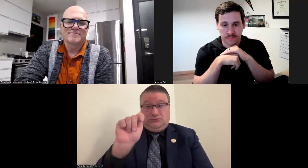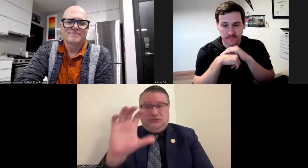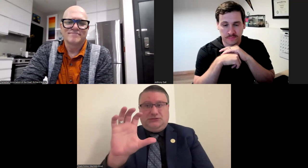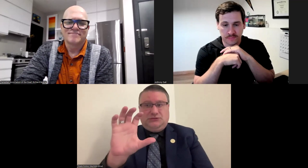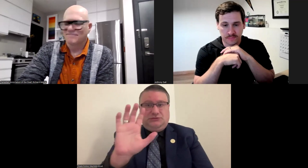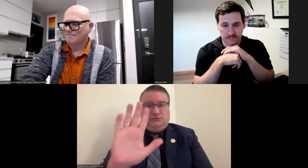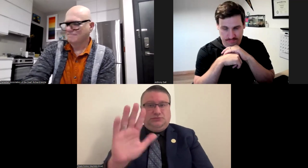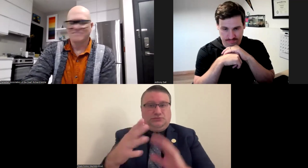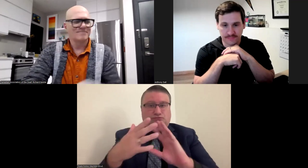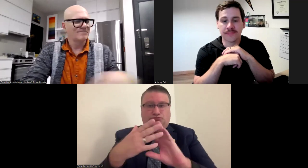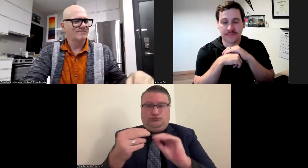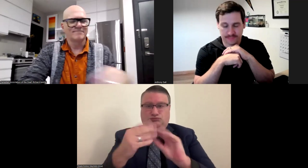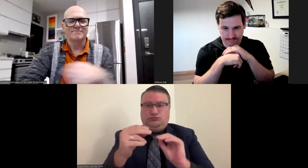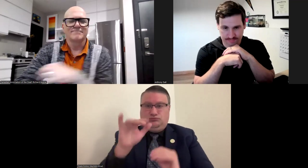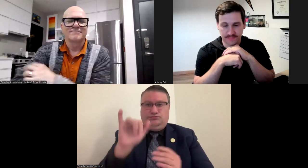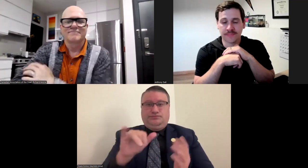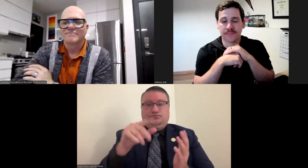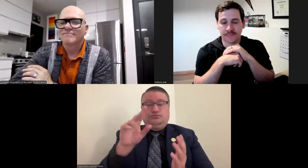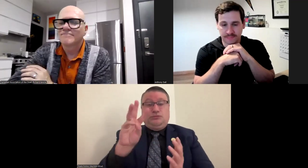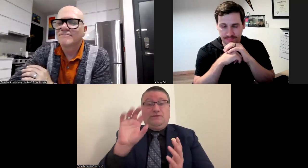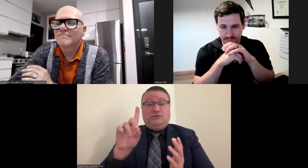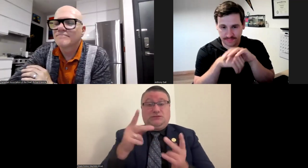I just wanted to add to Tony what you had just said.